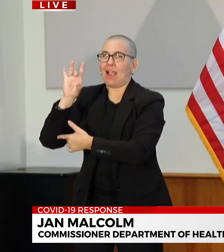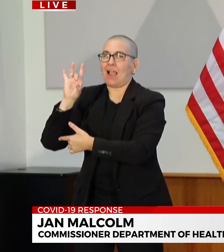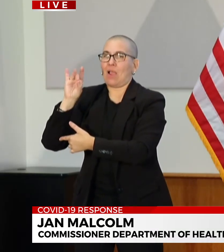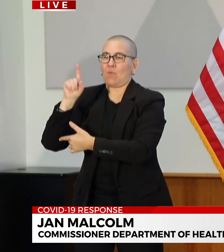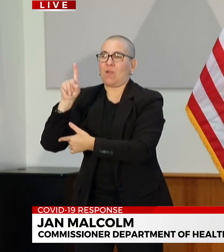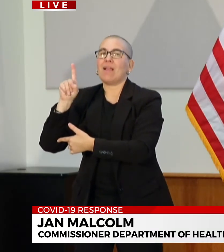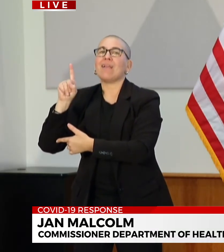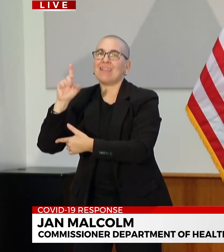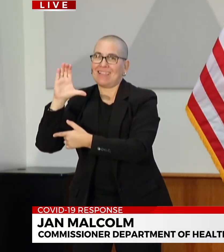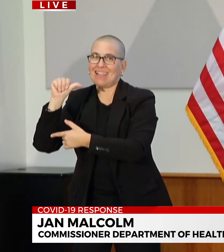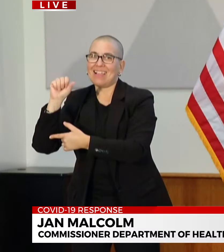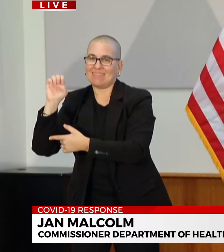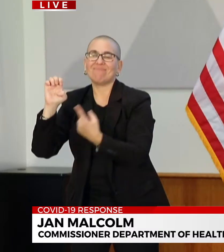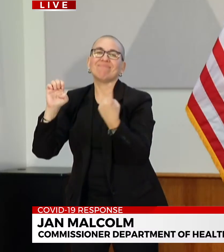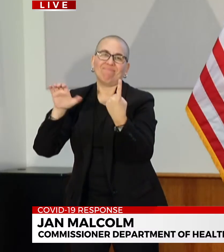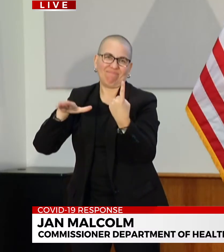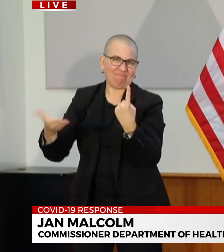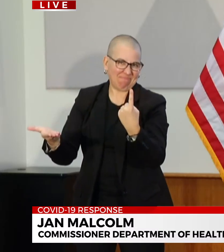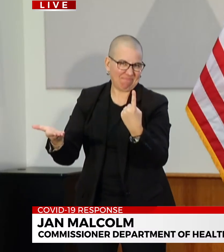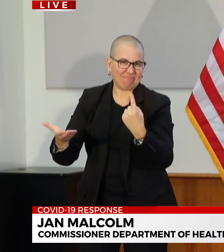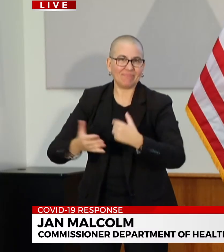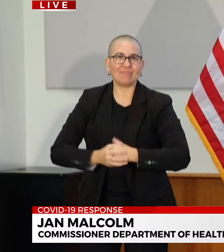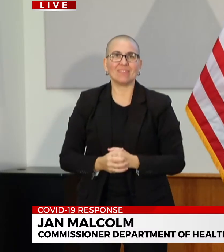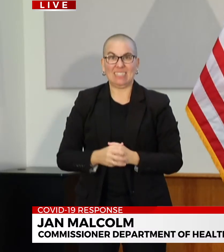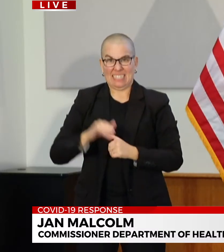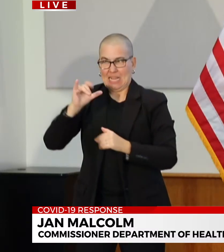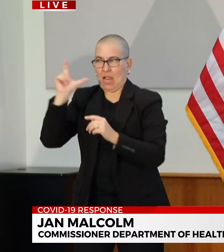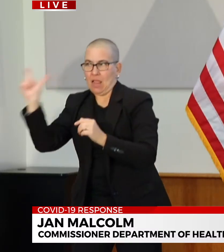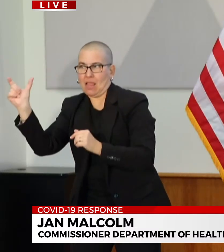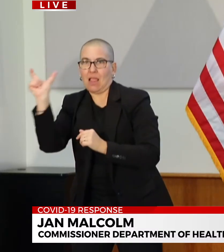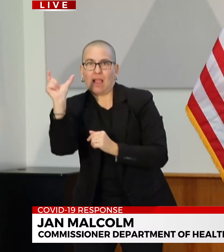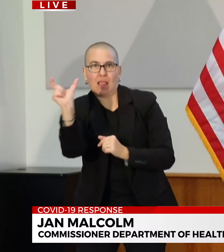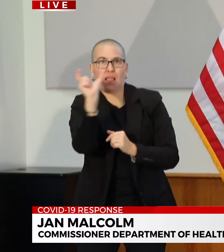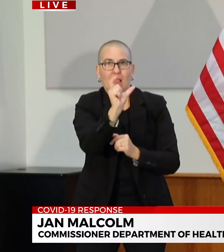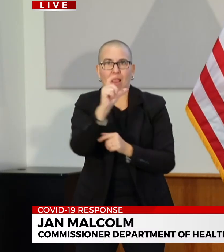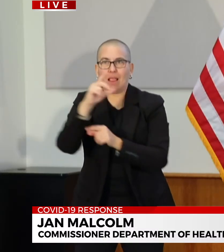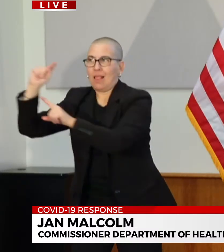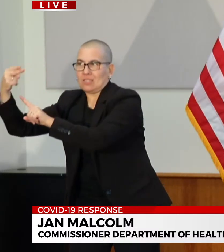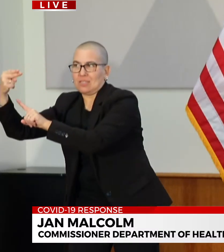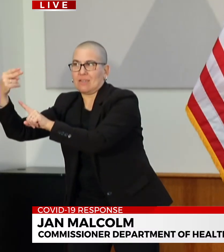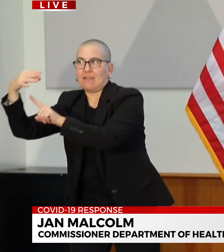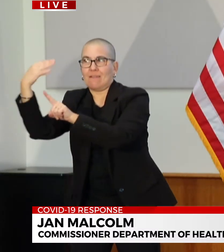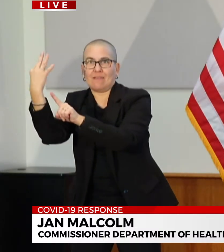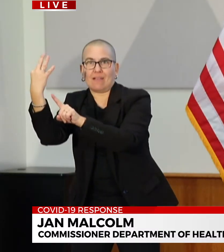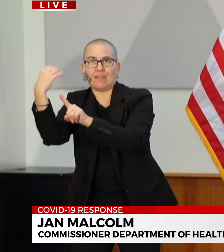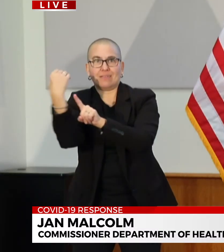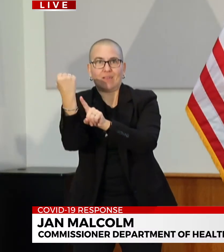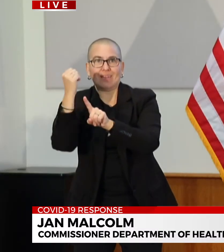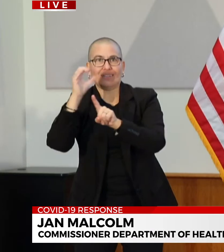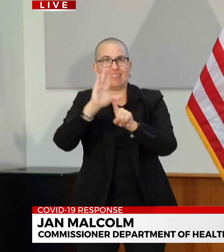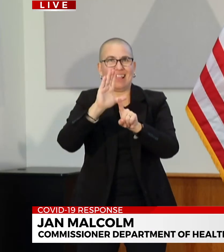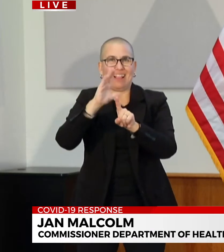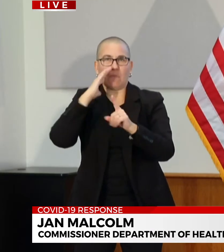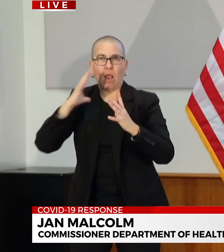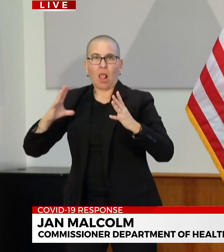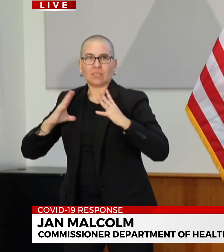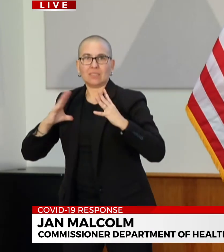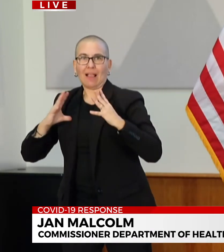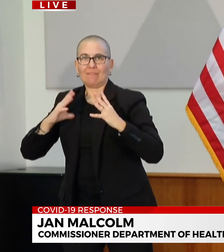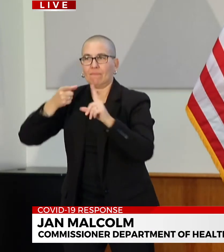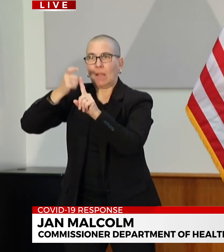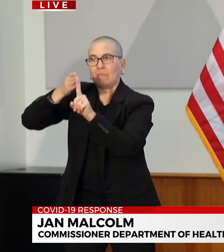just kind of resetting the way we do that several days over the holiday need to be really